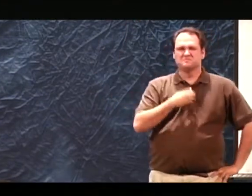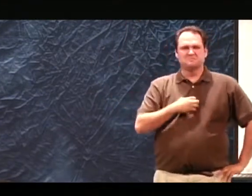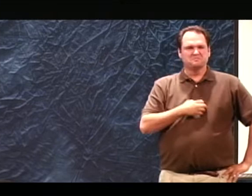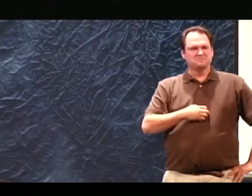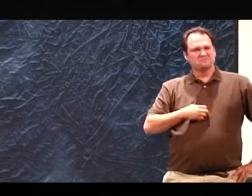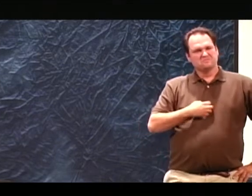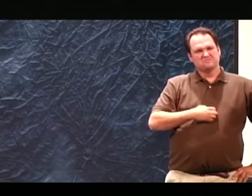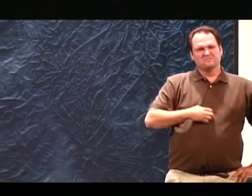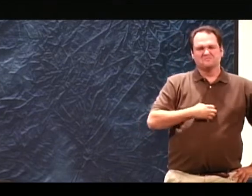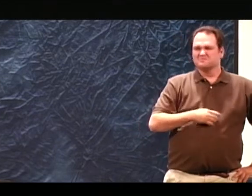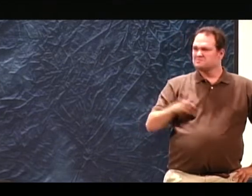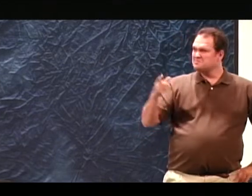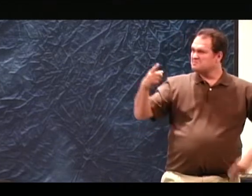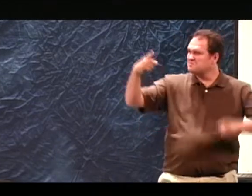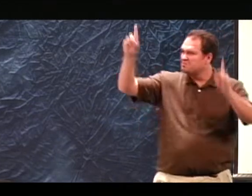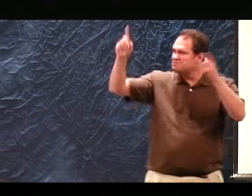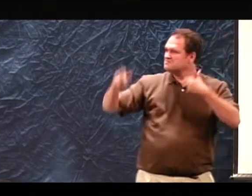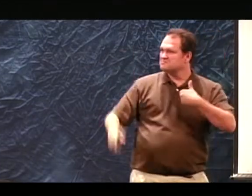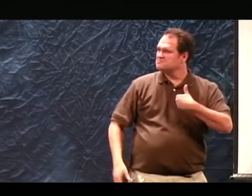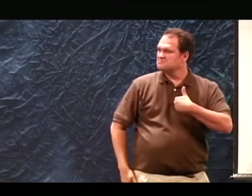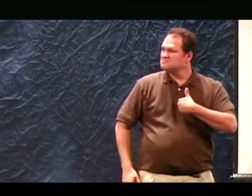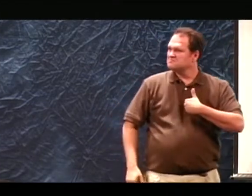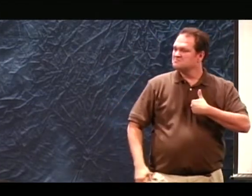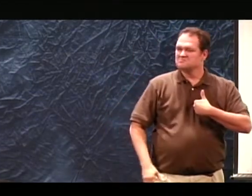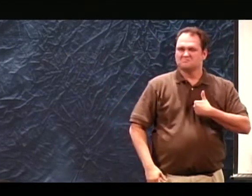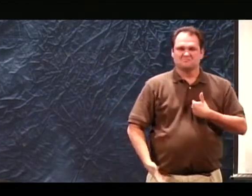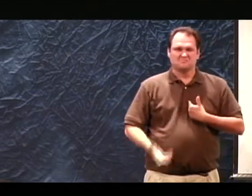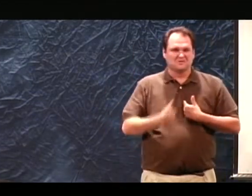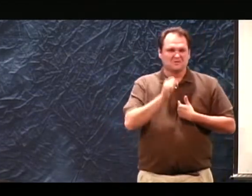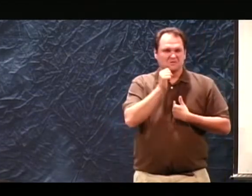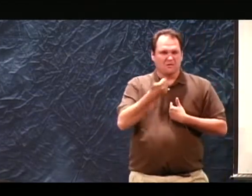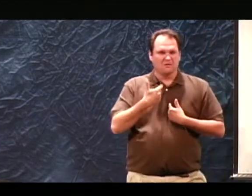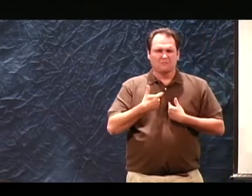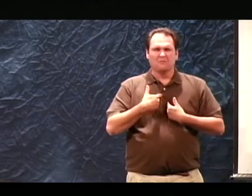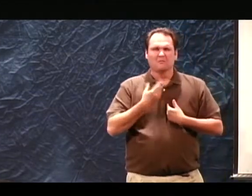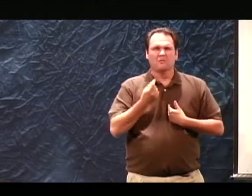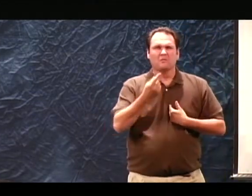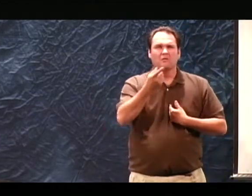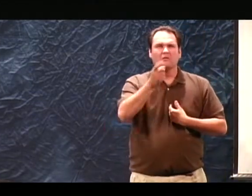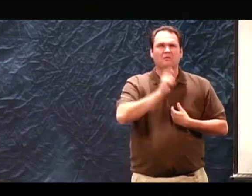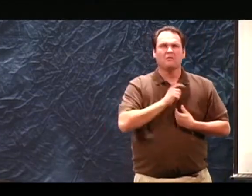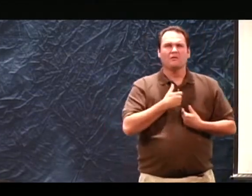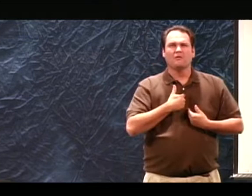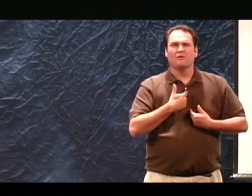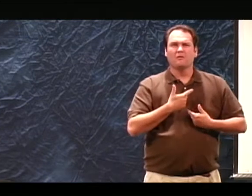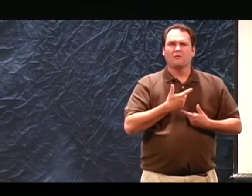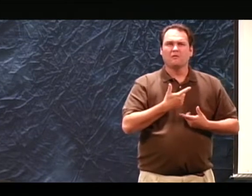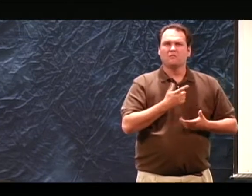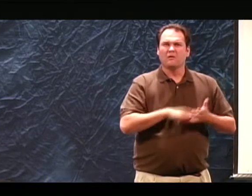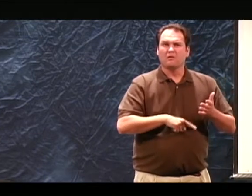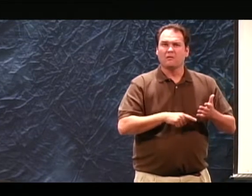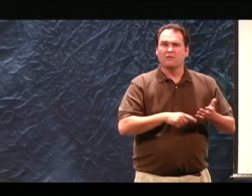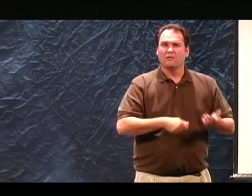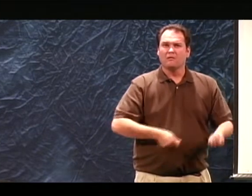what happens when a member of the church is envious of the gift that a pastor